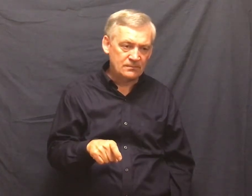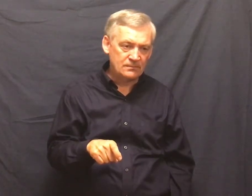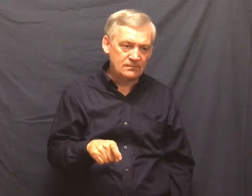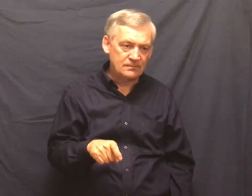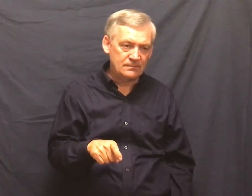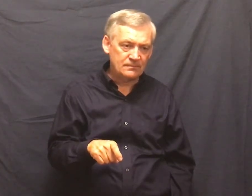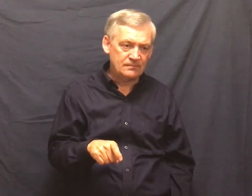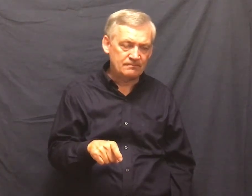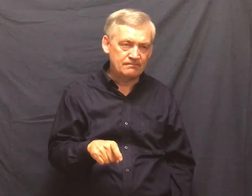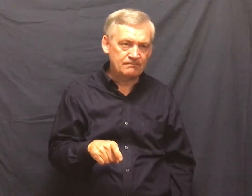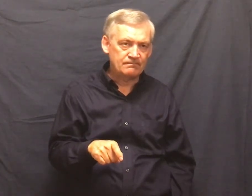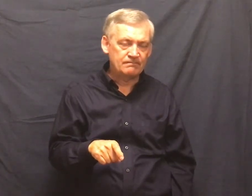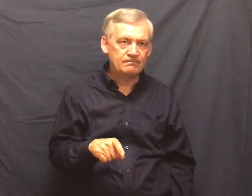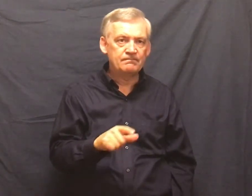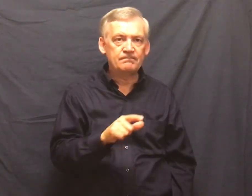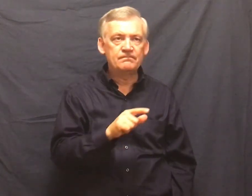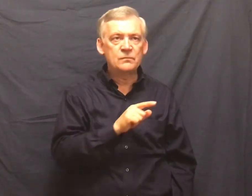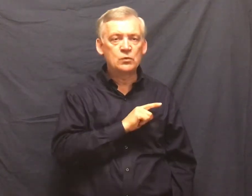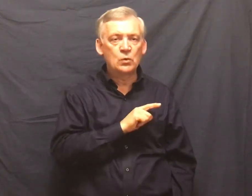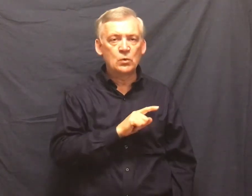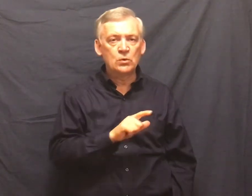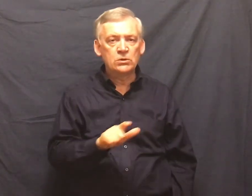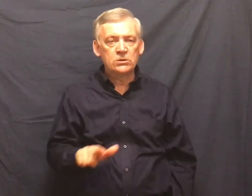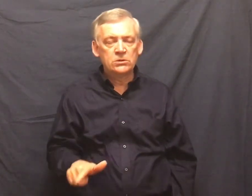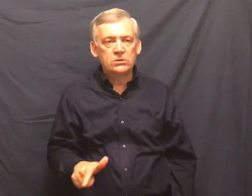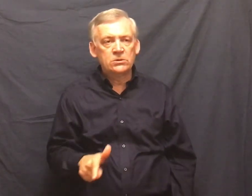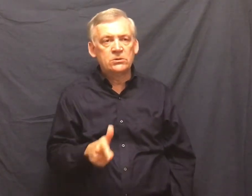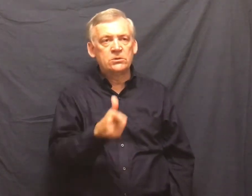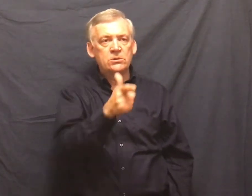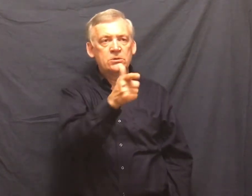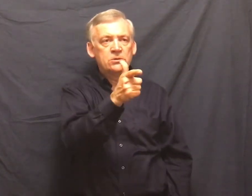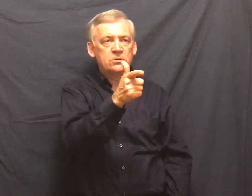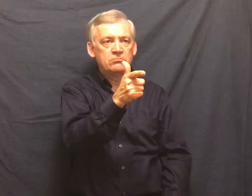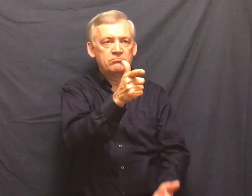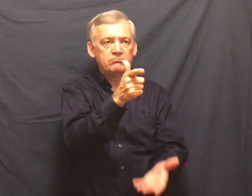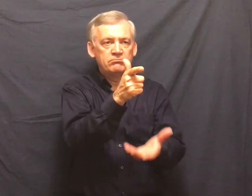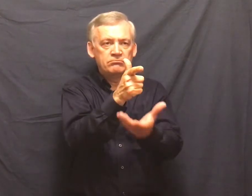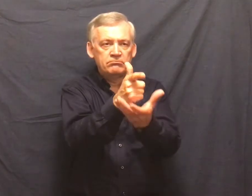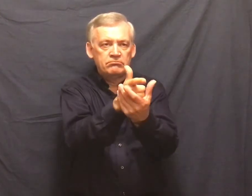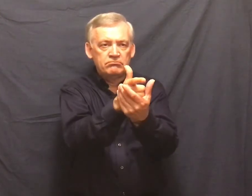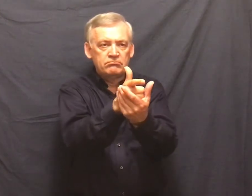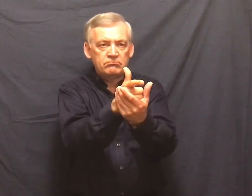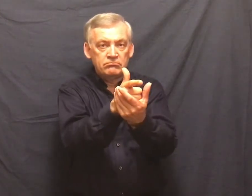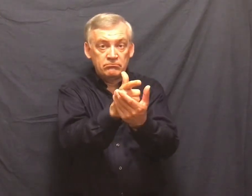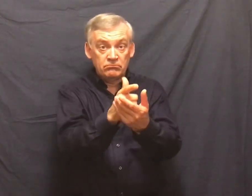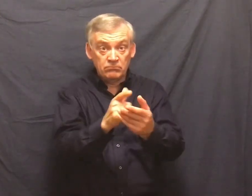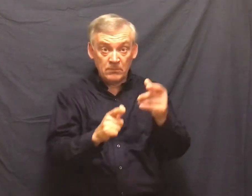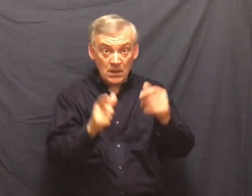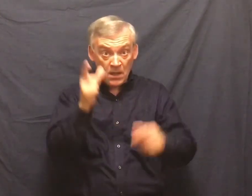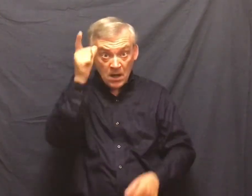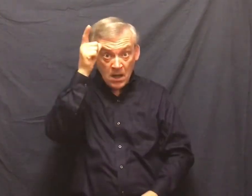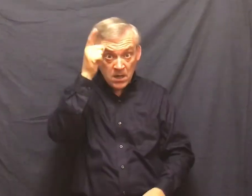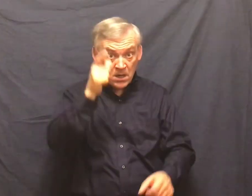And George raised the gun and steadied it, and he brought the muzzle of it close to the back of Lenny's head.